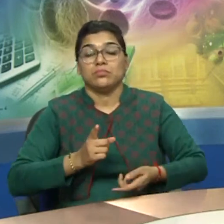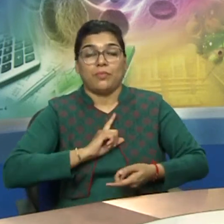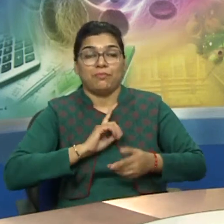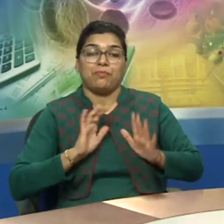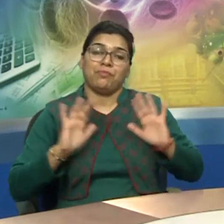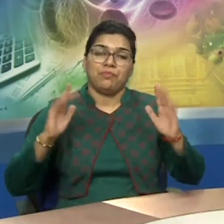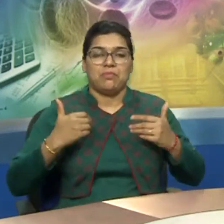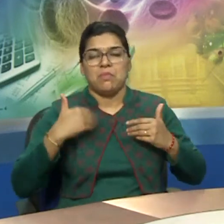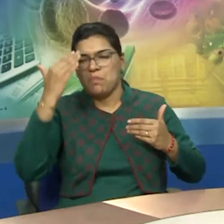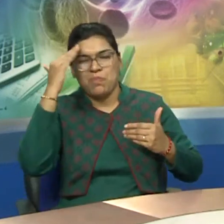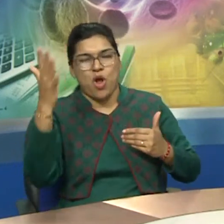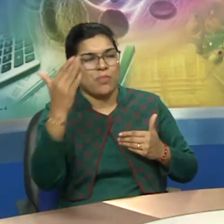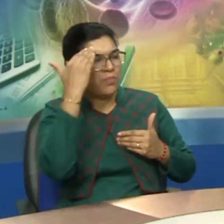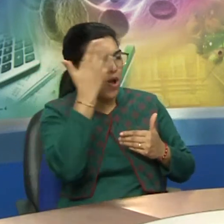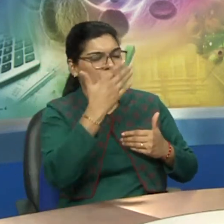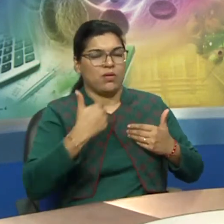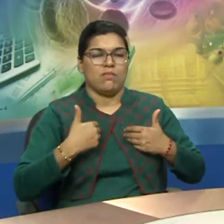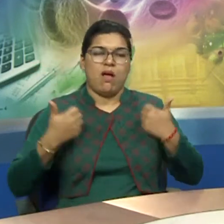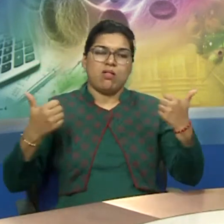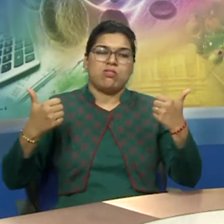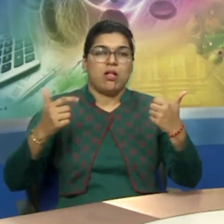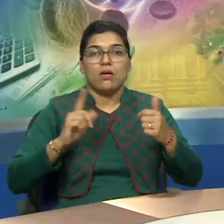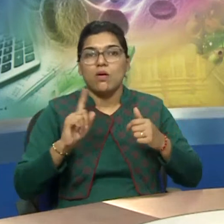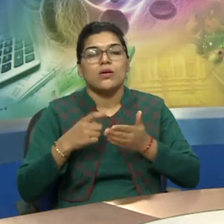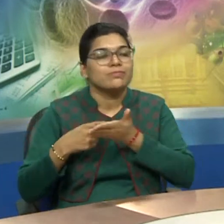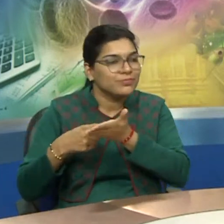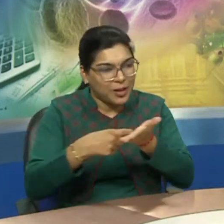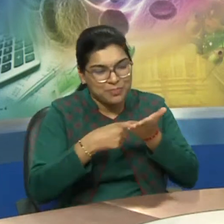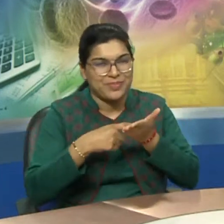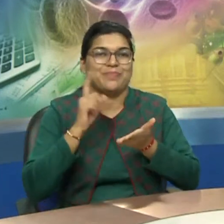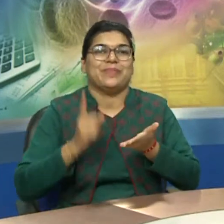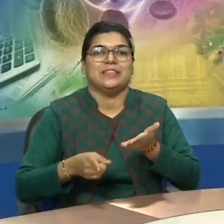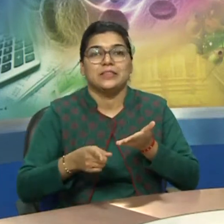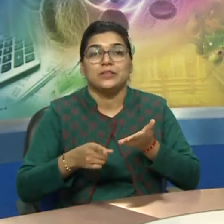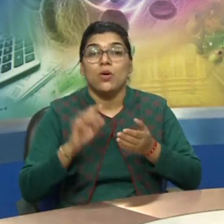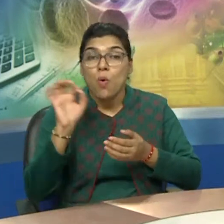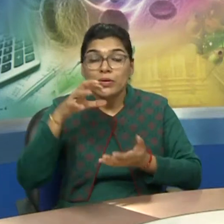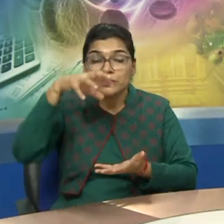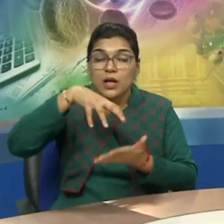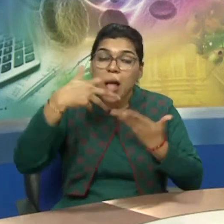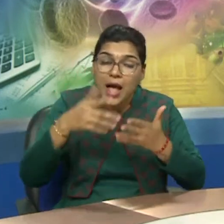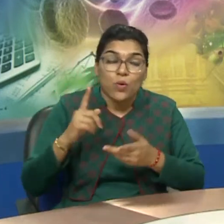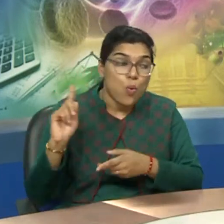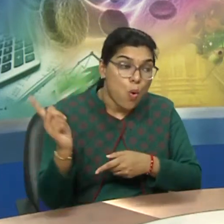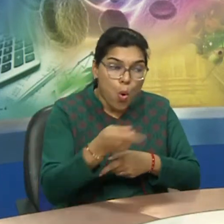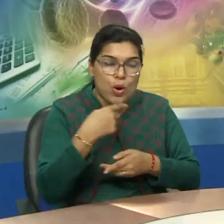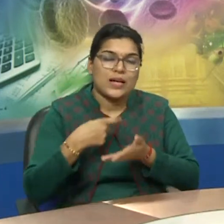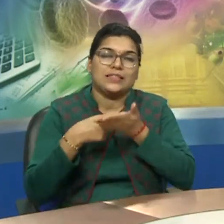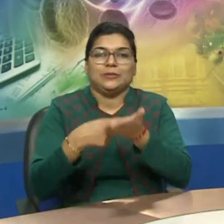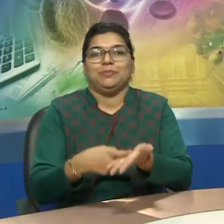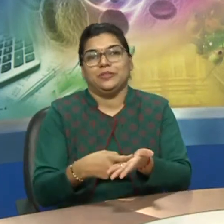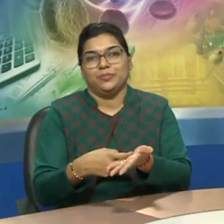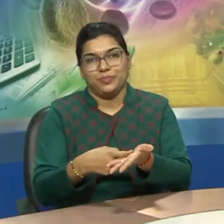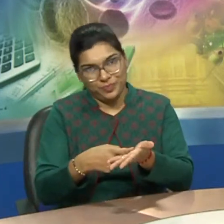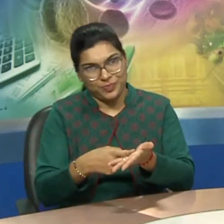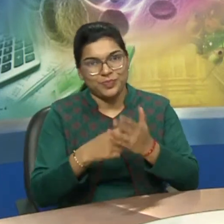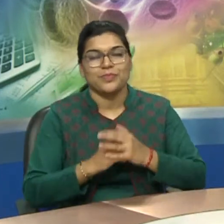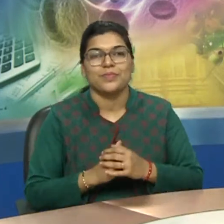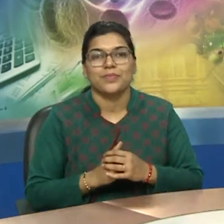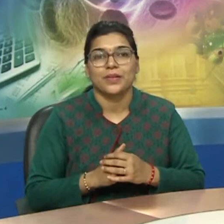separate or just doing self, that the other person doesn't know that thing or doesn't know the rules of doing that